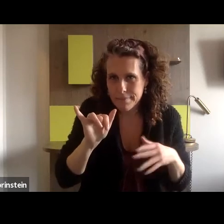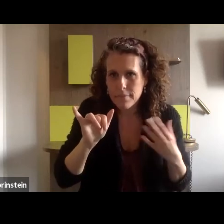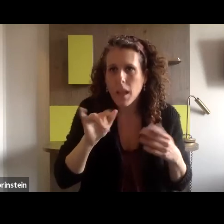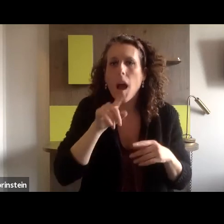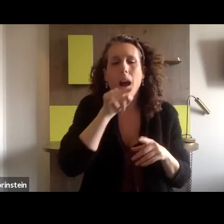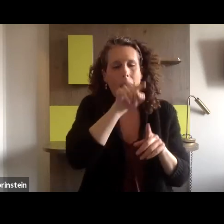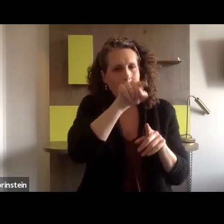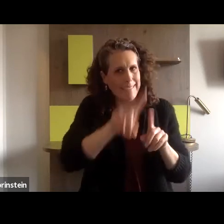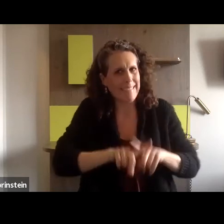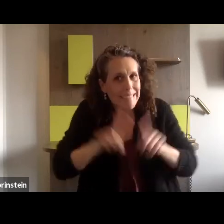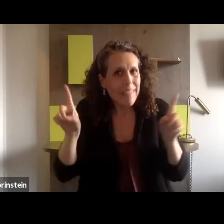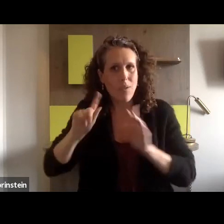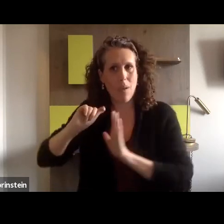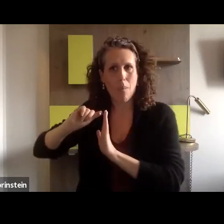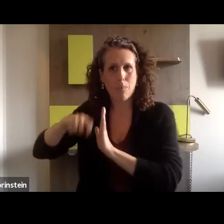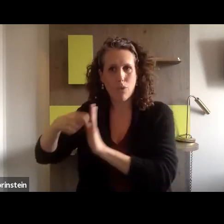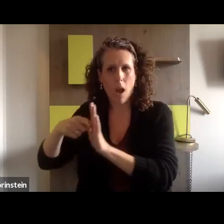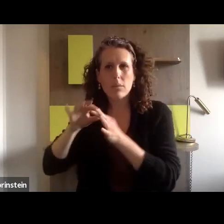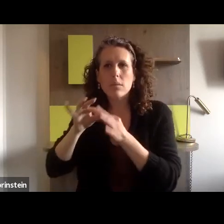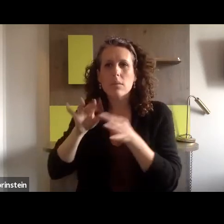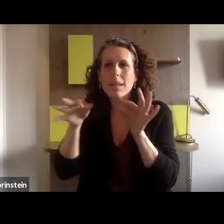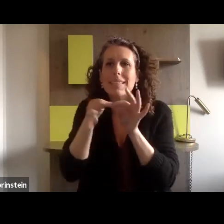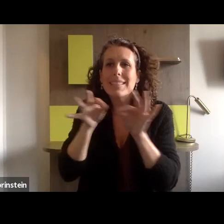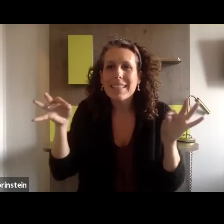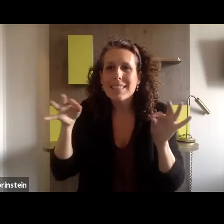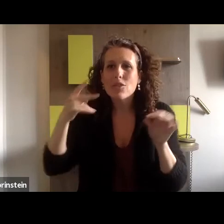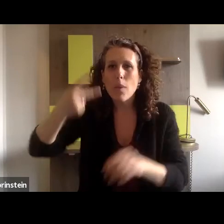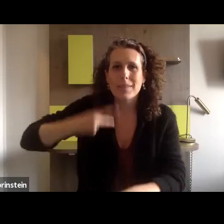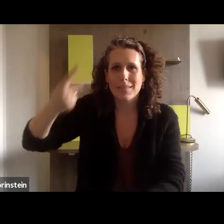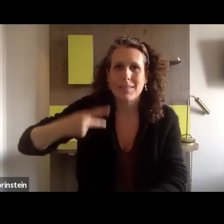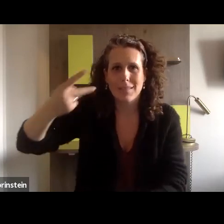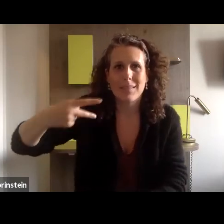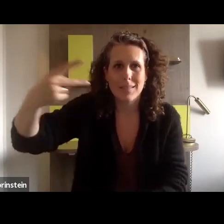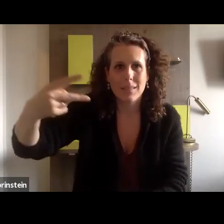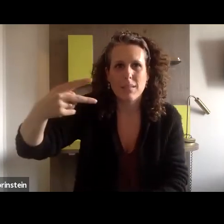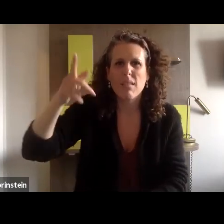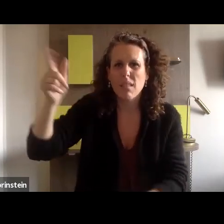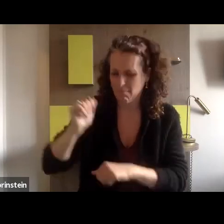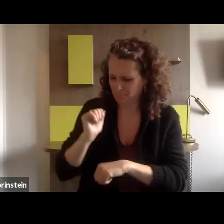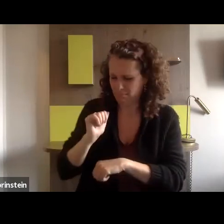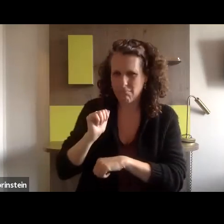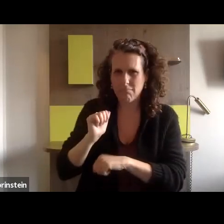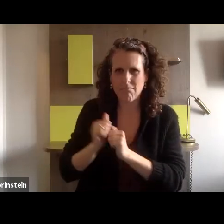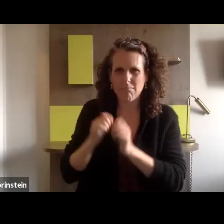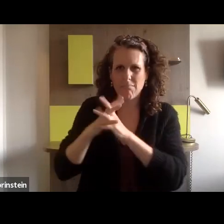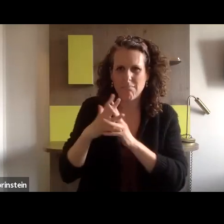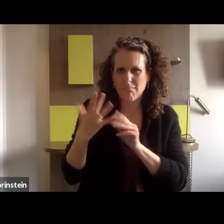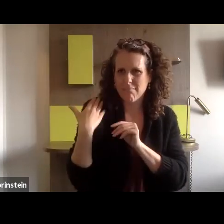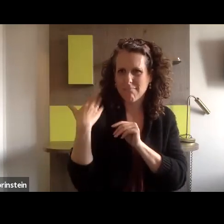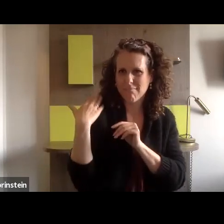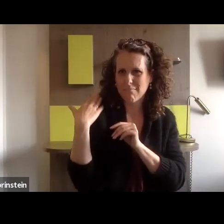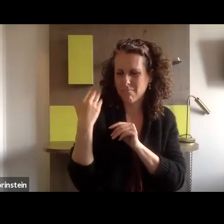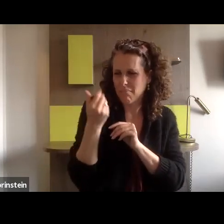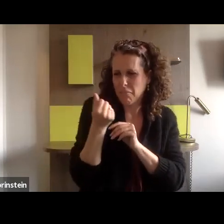project on a sentence repetition test we developed a few years ago, targeting